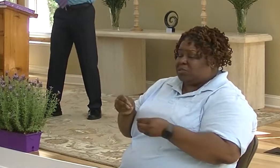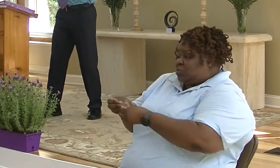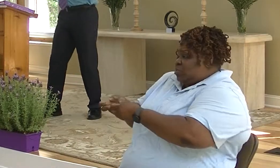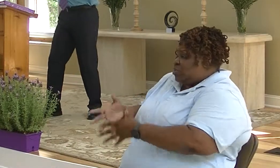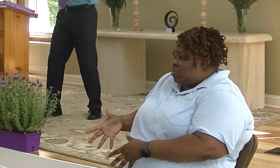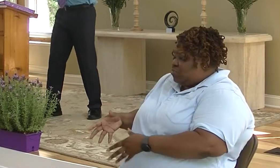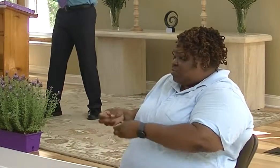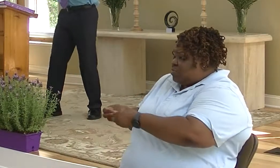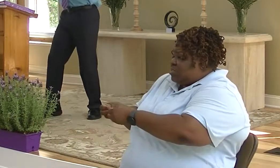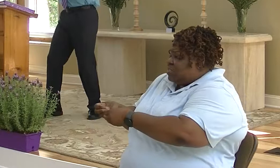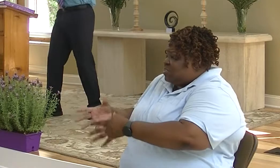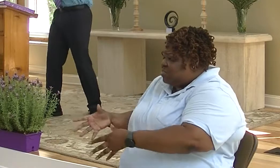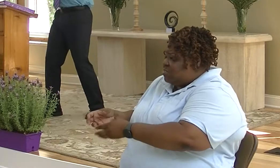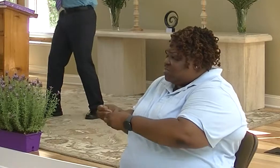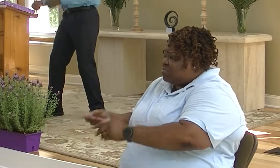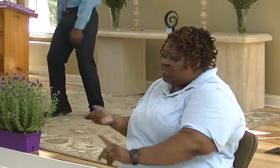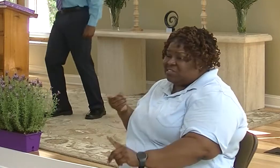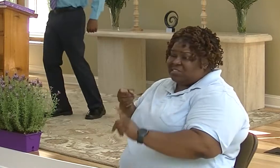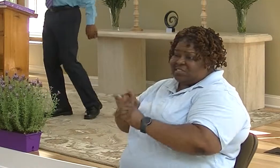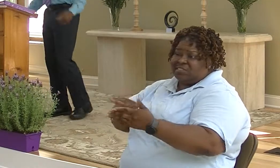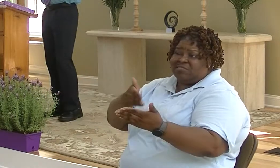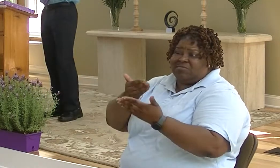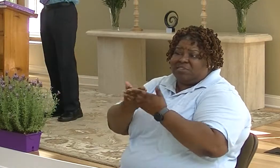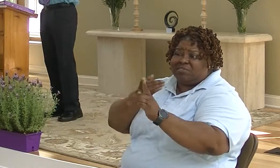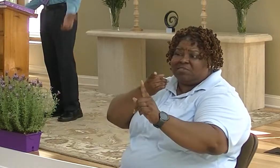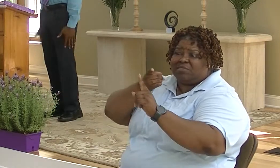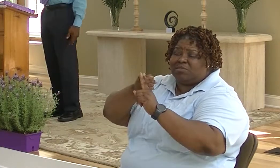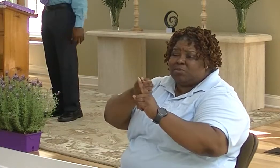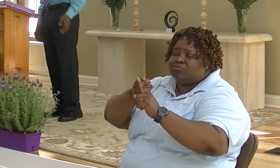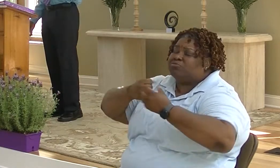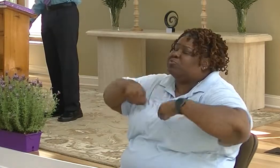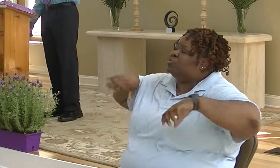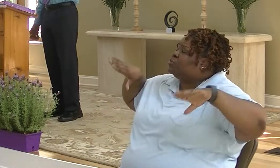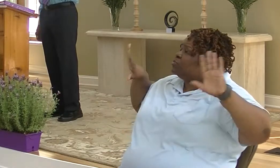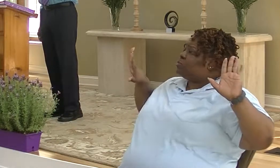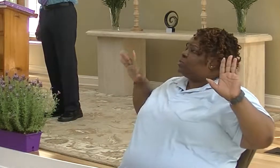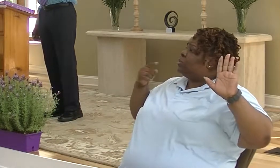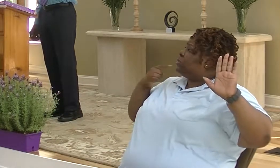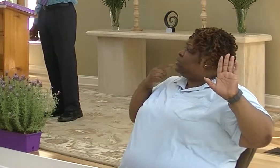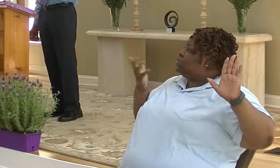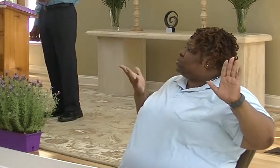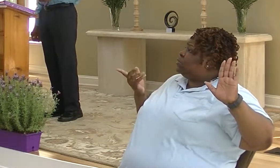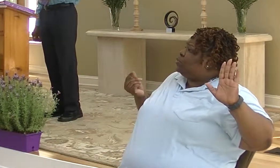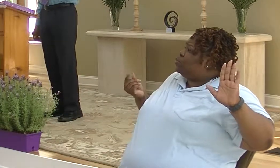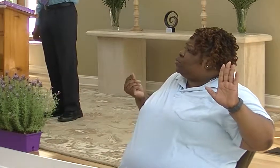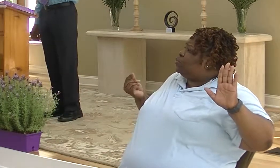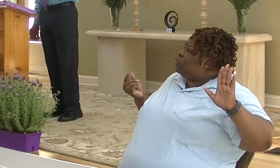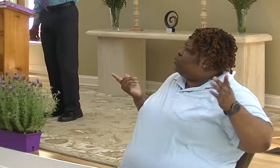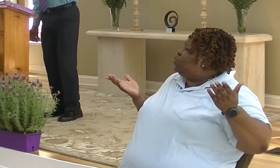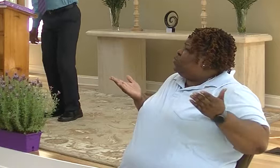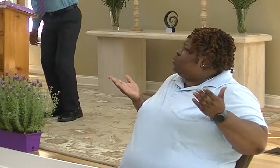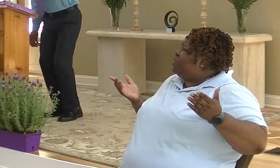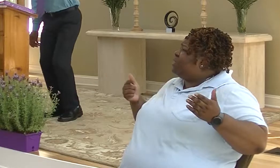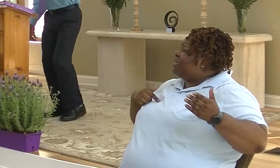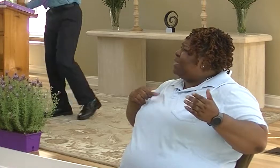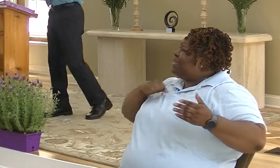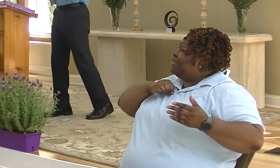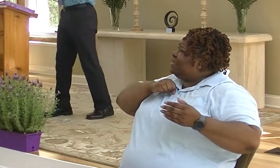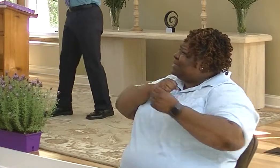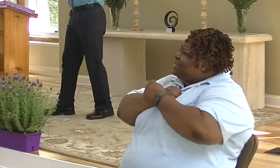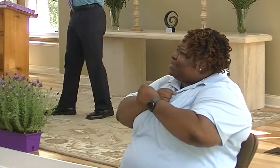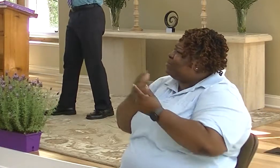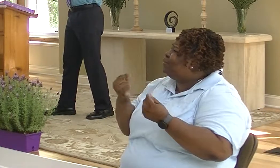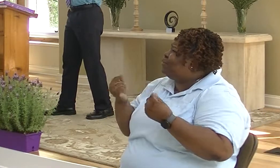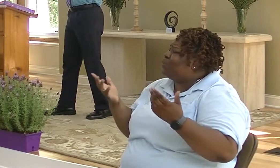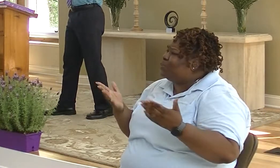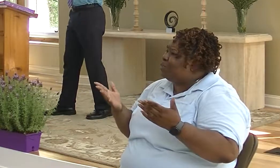she lost and she lost until she got to a point where she just surrendered and said, what do I love? To the degree where it wasn't